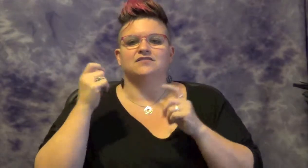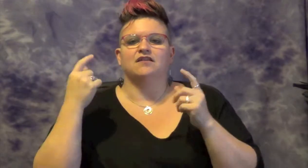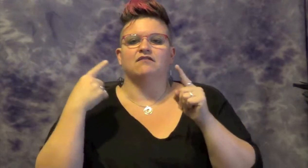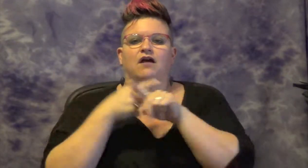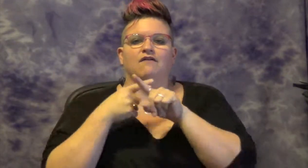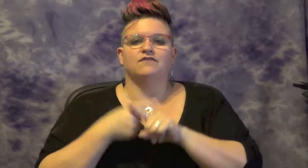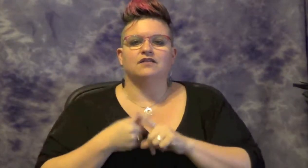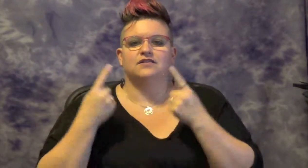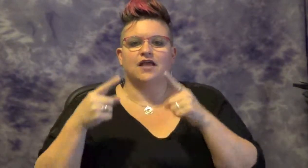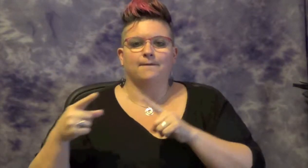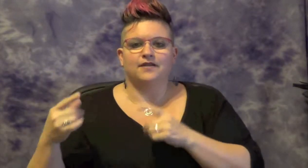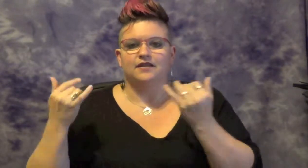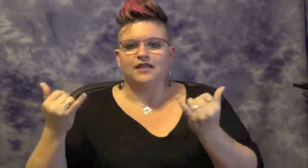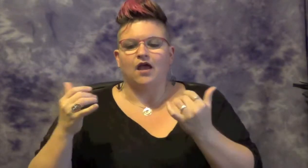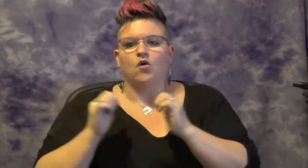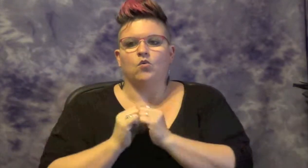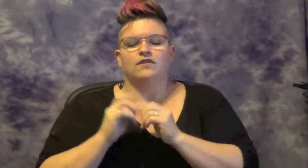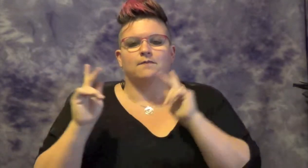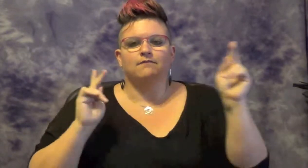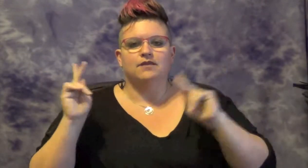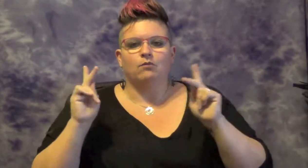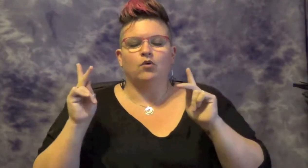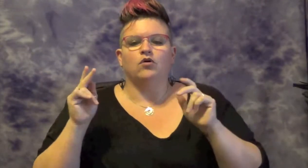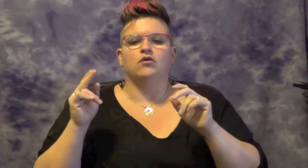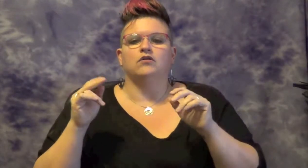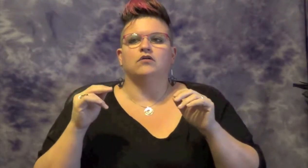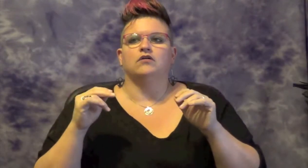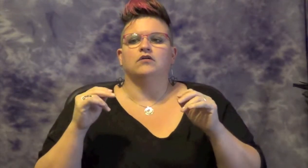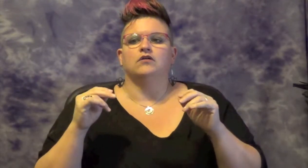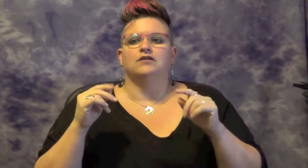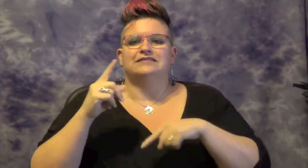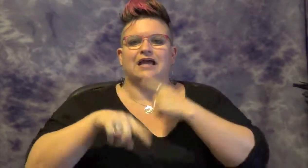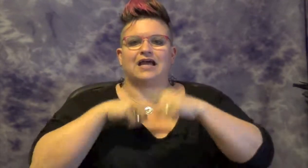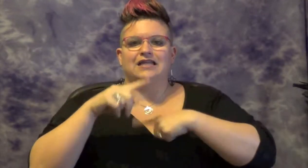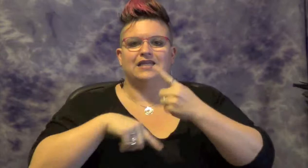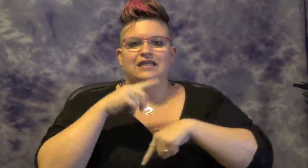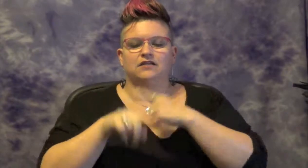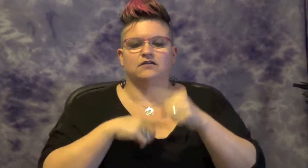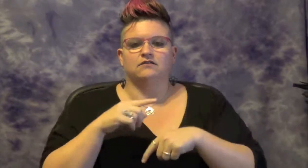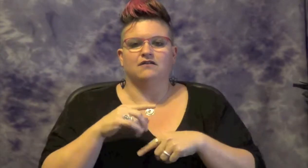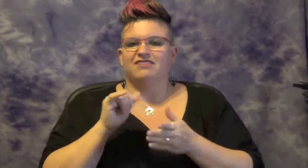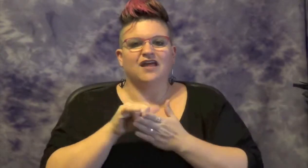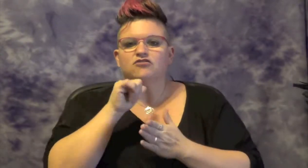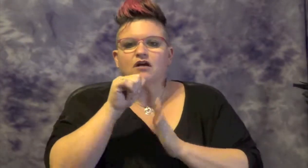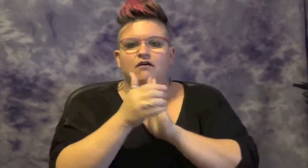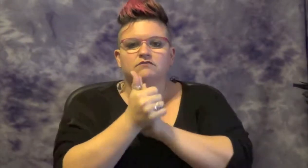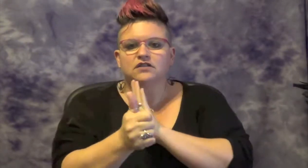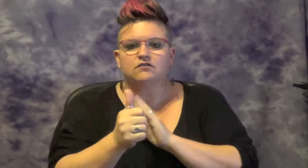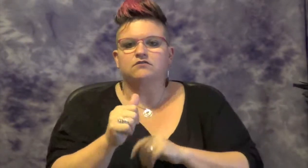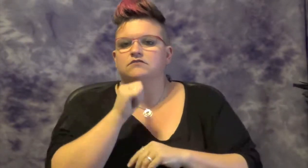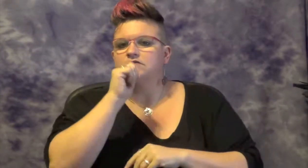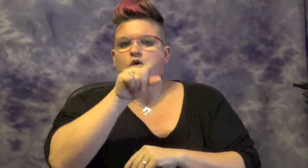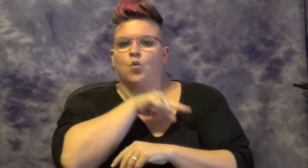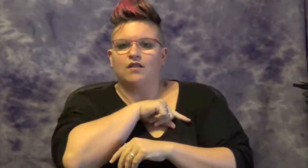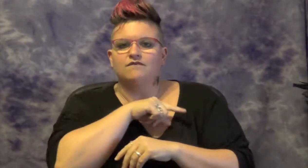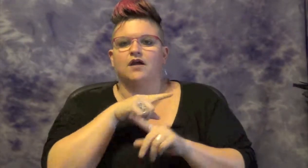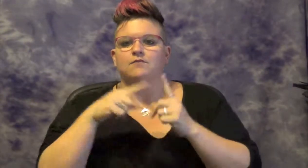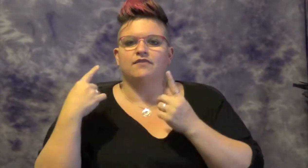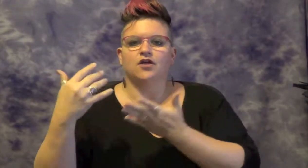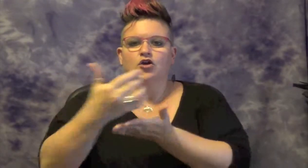job. And so this is occurring more and more all the time. People are learning sign language that are not skilled or